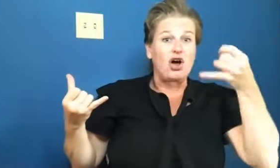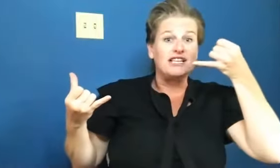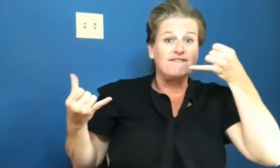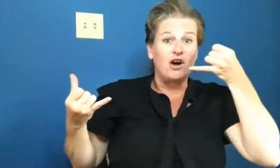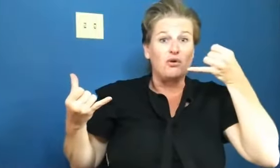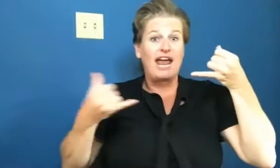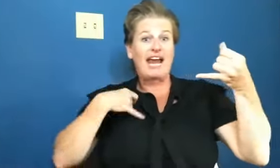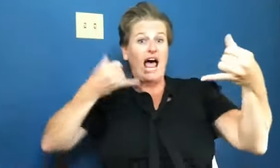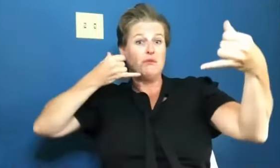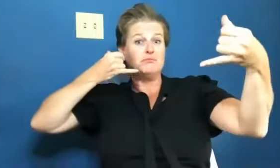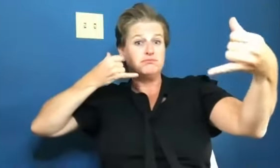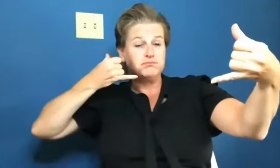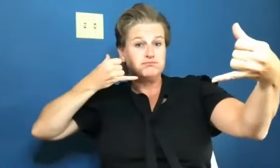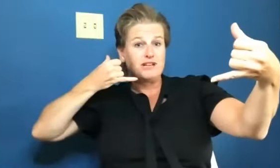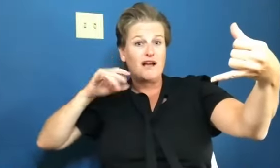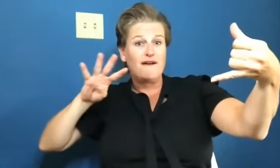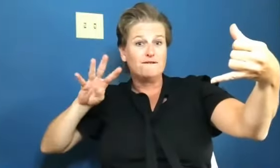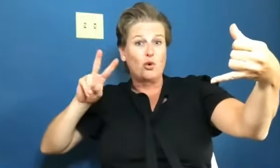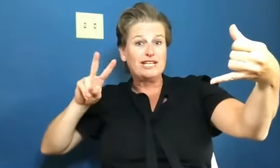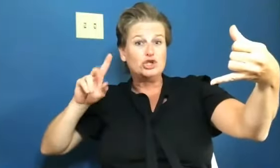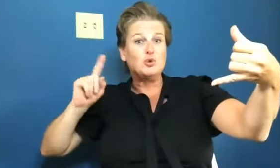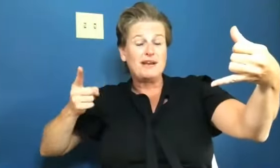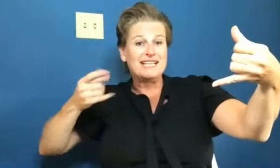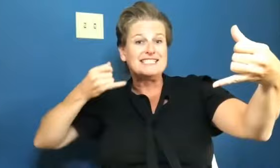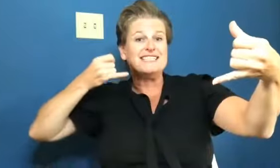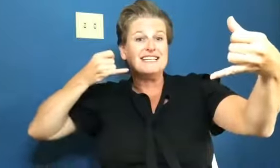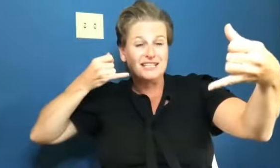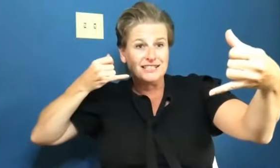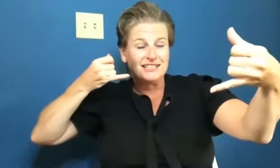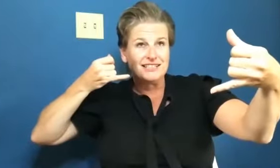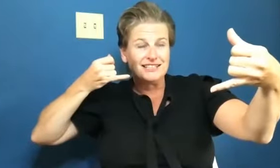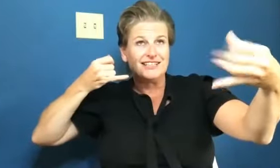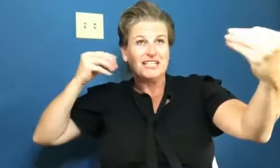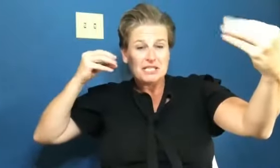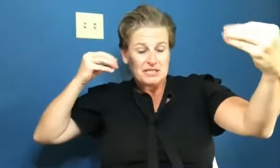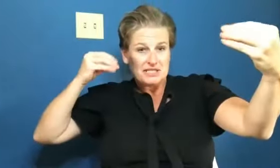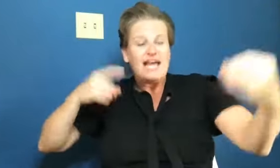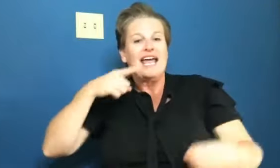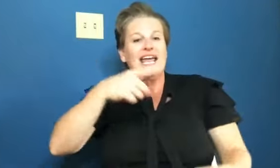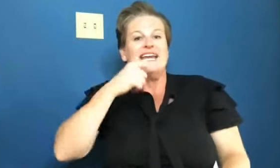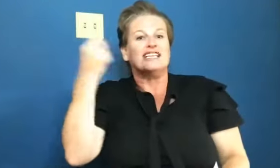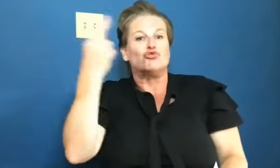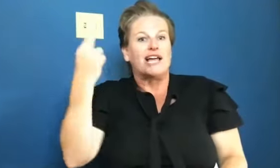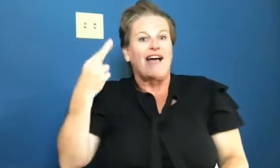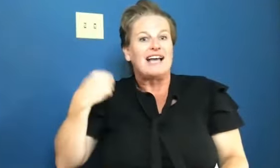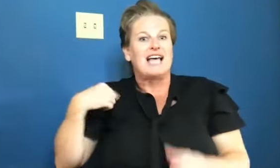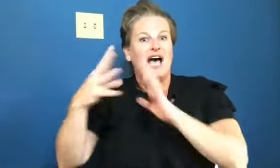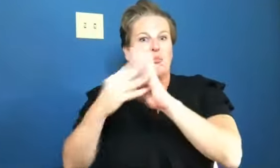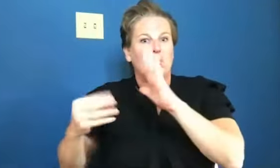call, cursing him out in paragraph form. And he doesn't even know that I'm doing it. Now, who's the insane one? Okay. He finally figured